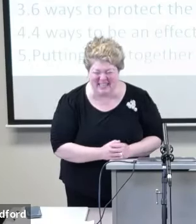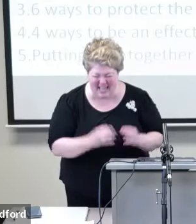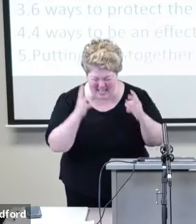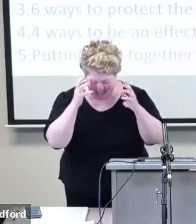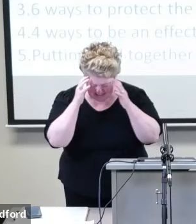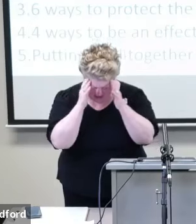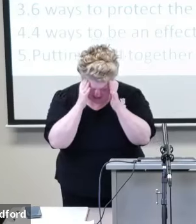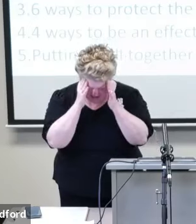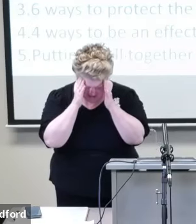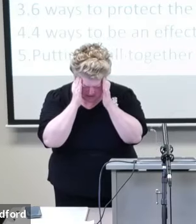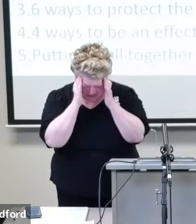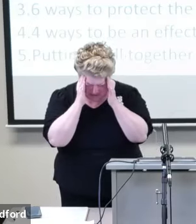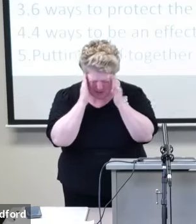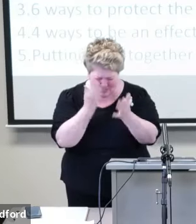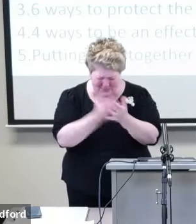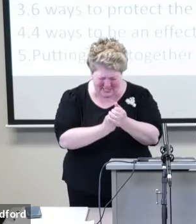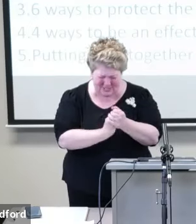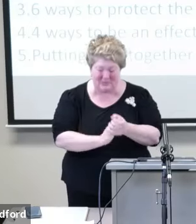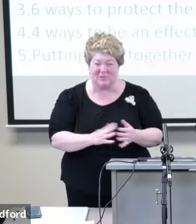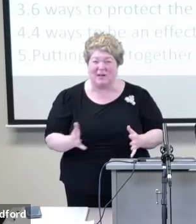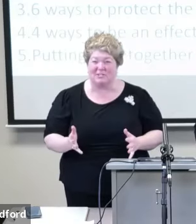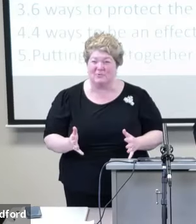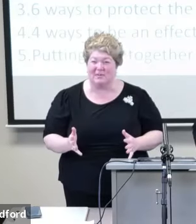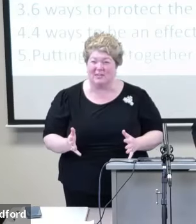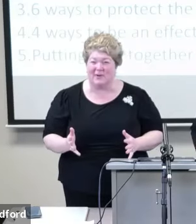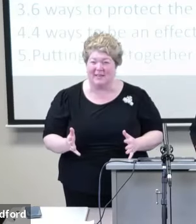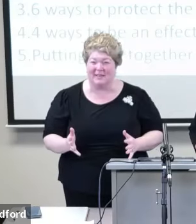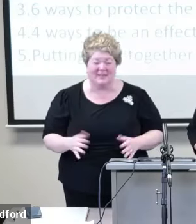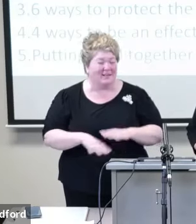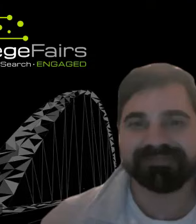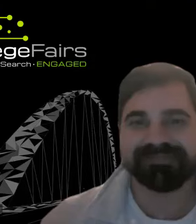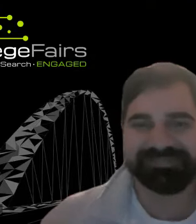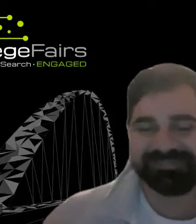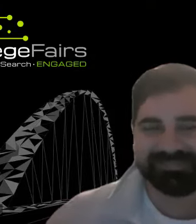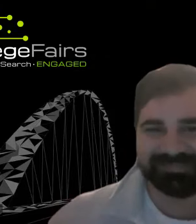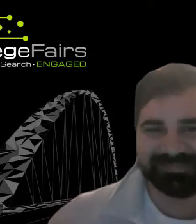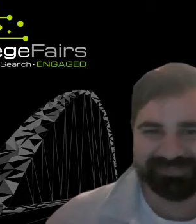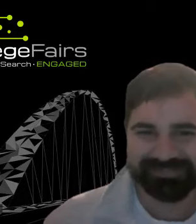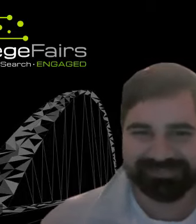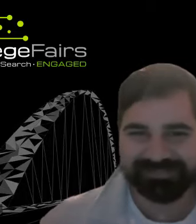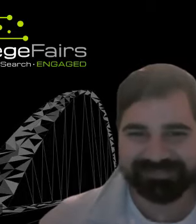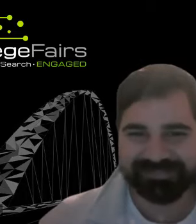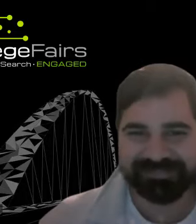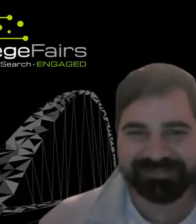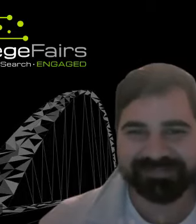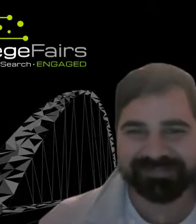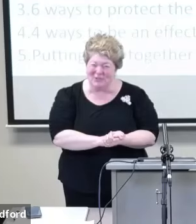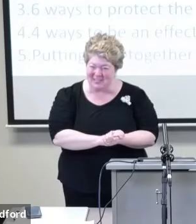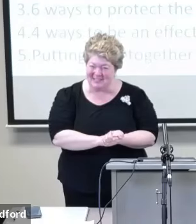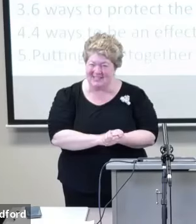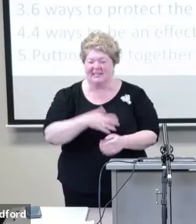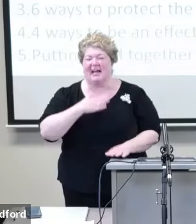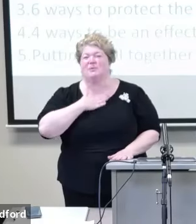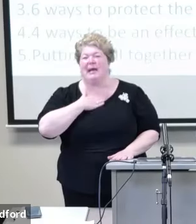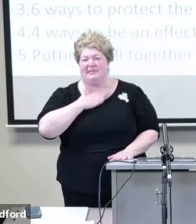antagonized oh my gosh i really need to do it really need to do it but you watch the movie anyway and you don't enjoy the movie just do